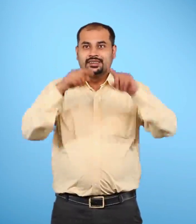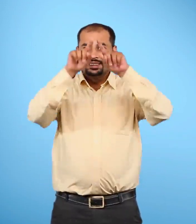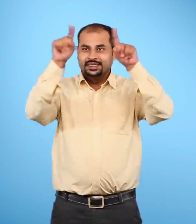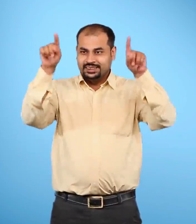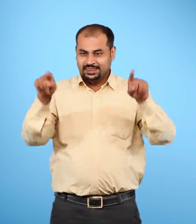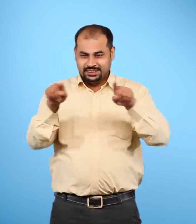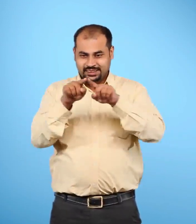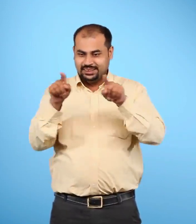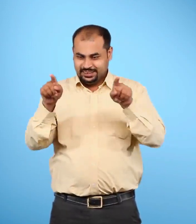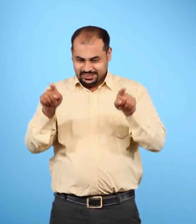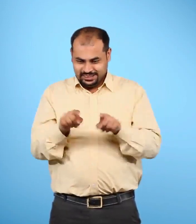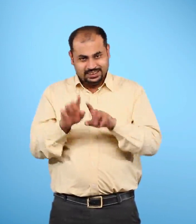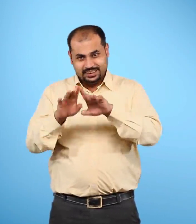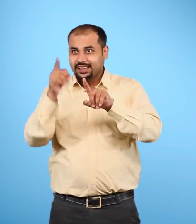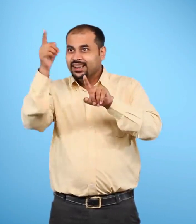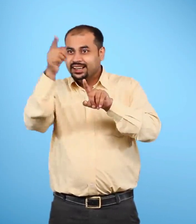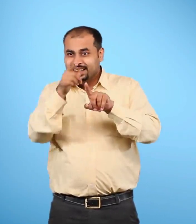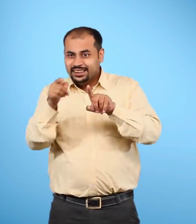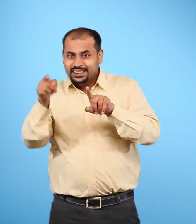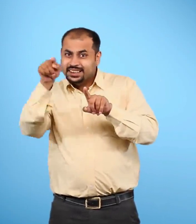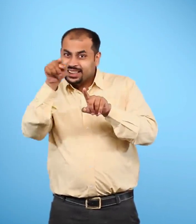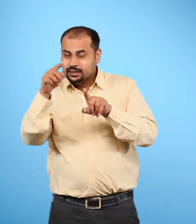Cut this shape from the cardboard.